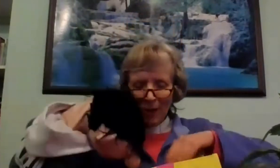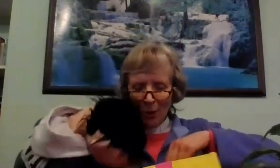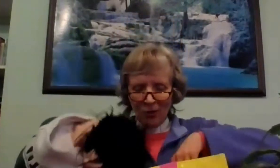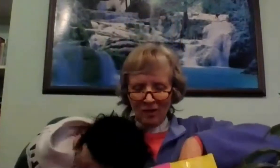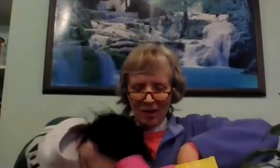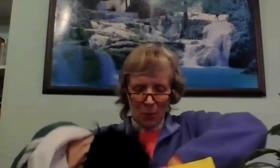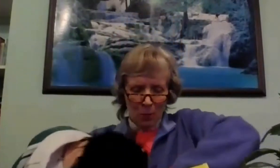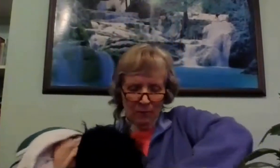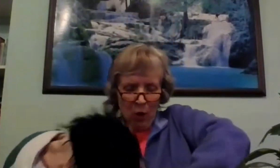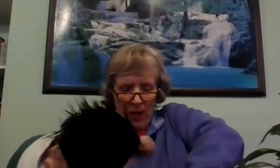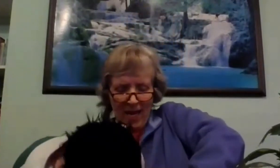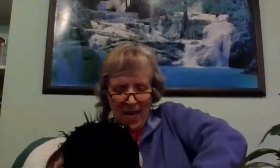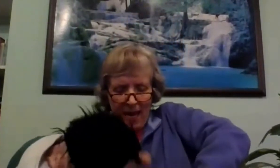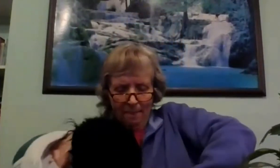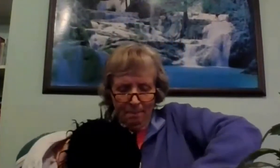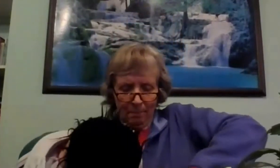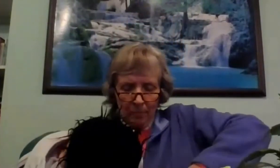look and see what we've got here.